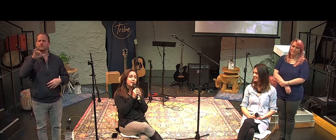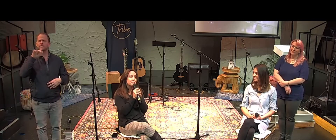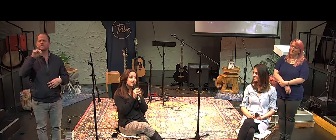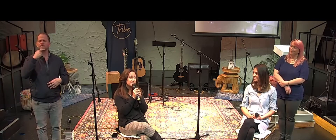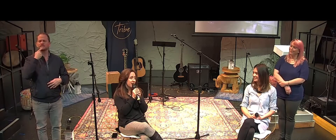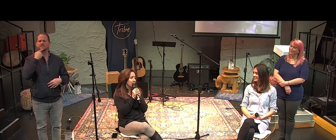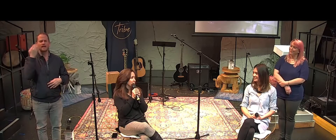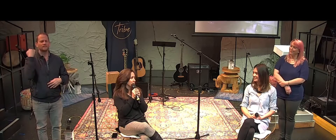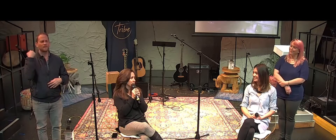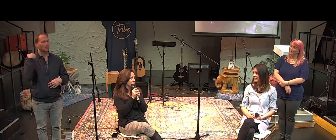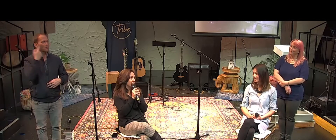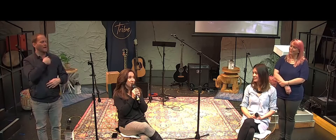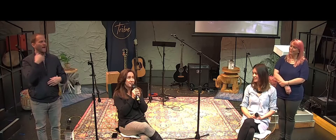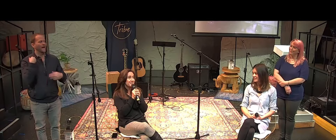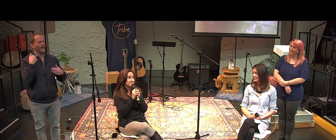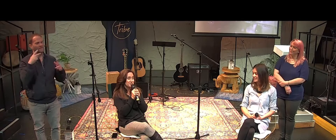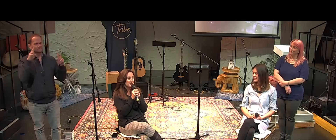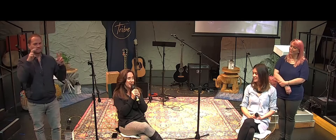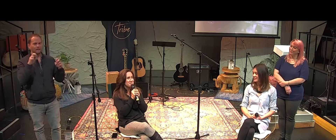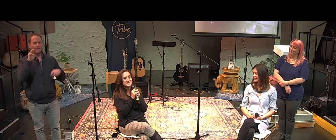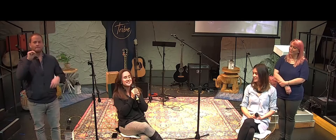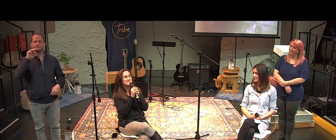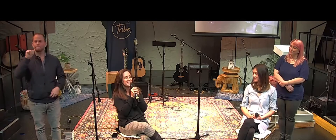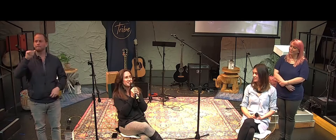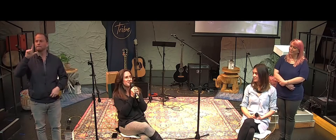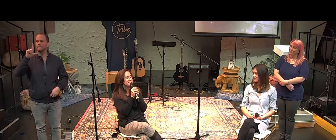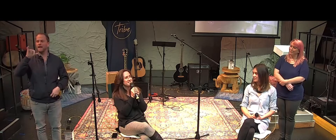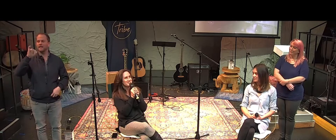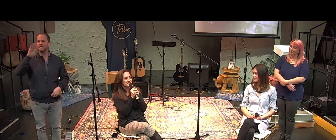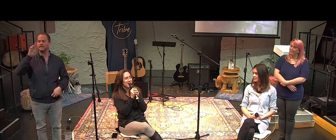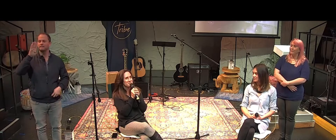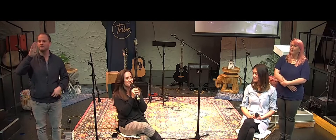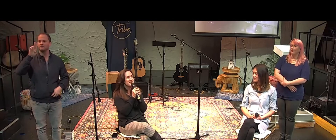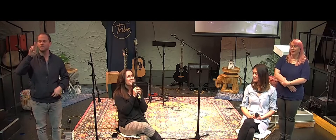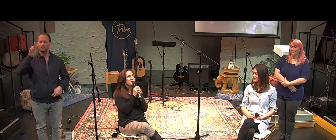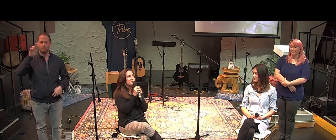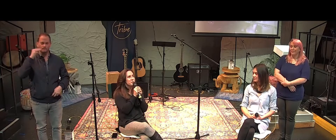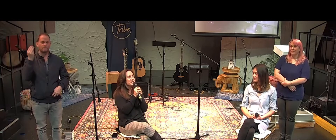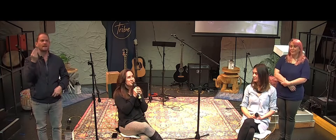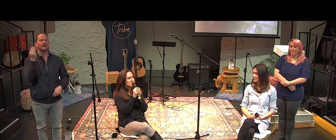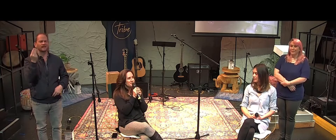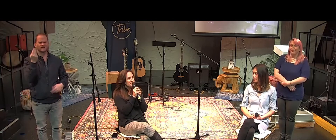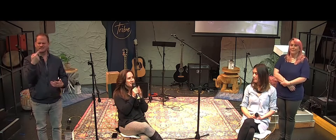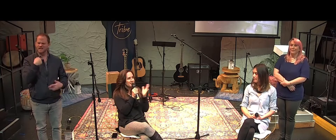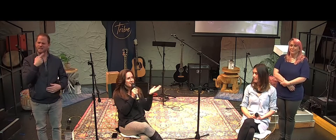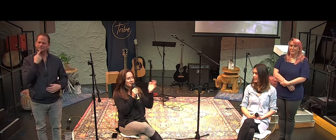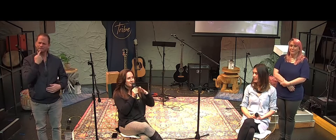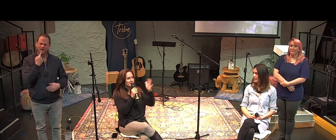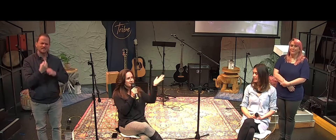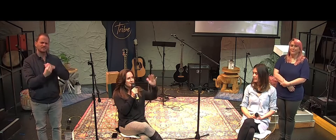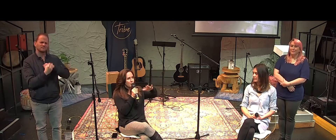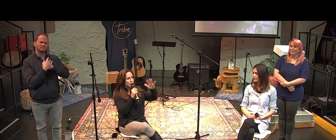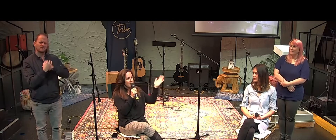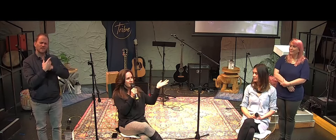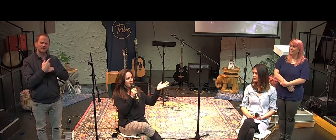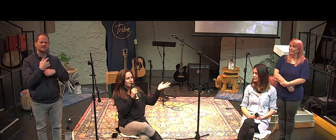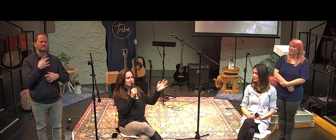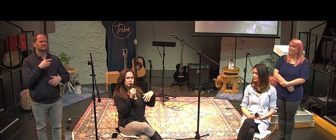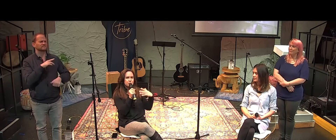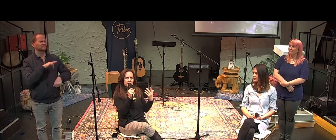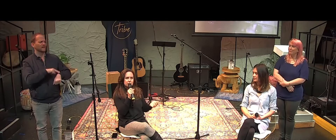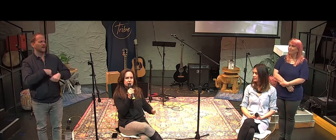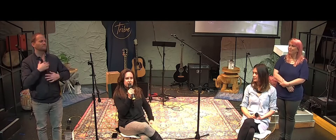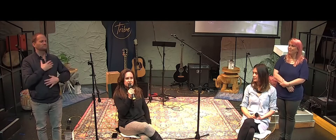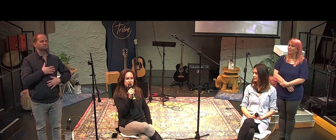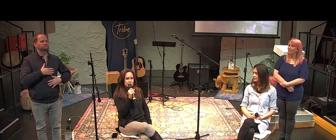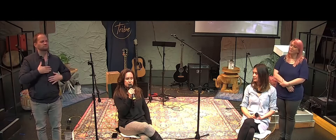And I miss Malibu. I really do. I miss the beach. I miss those times. But we shifted somewhere in there,